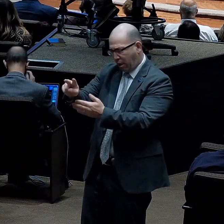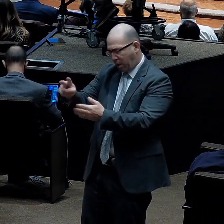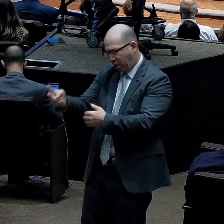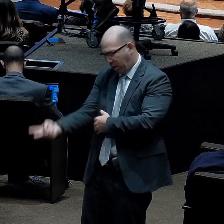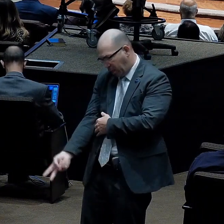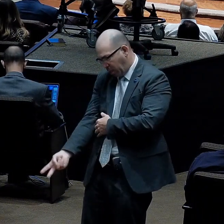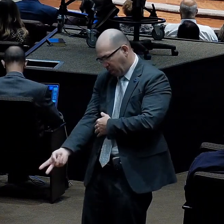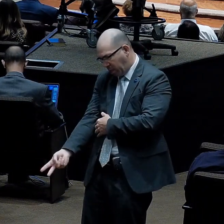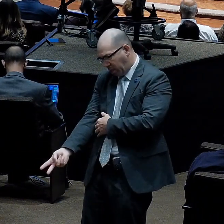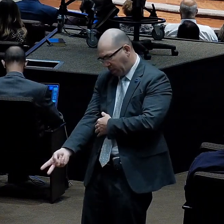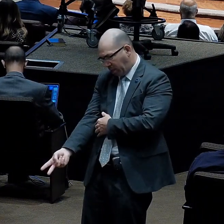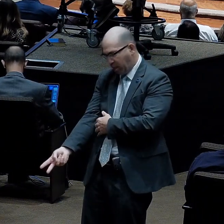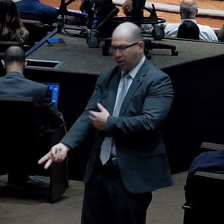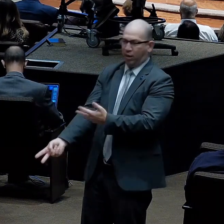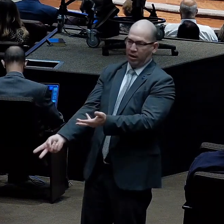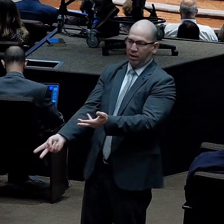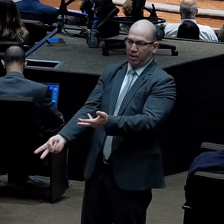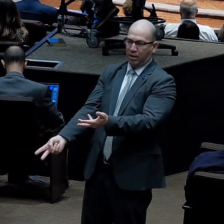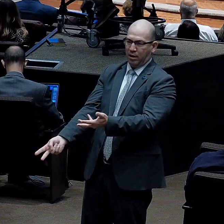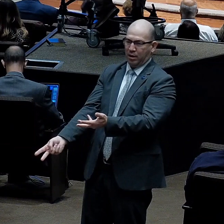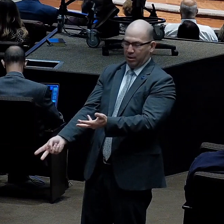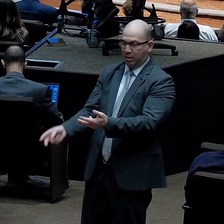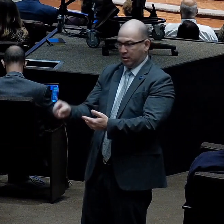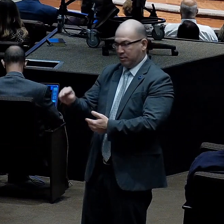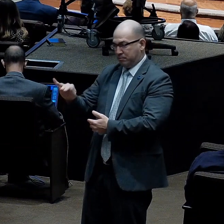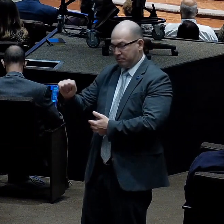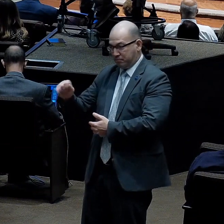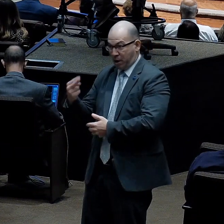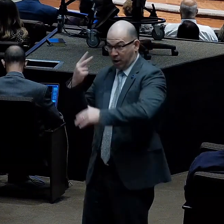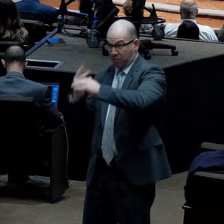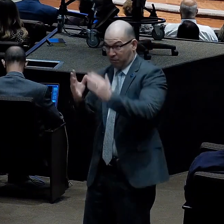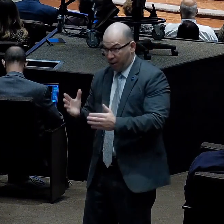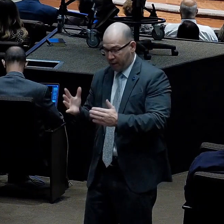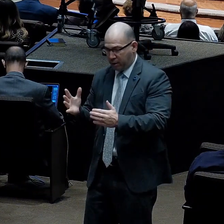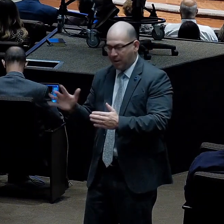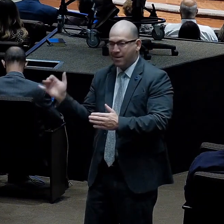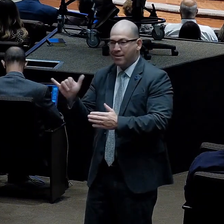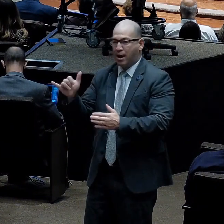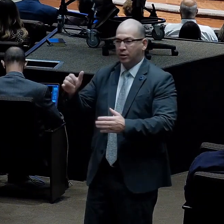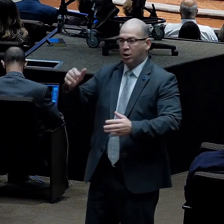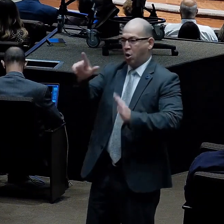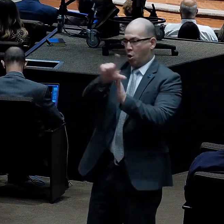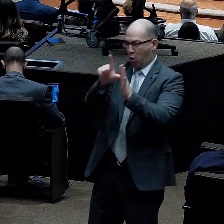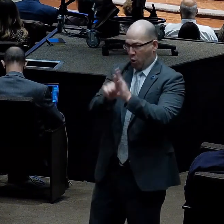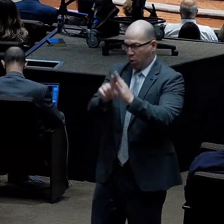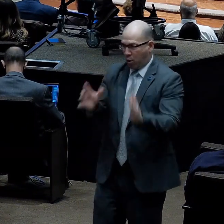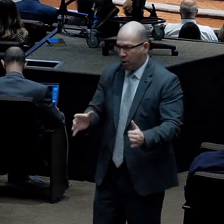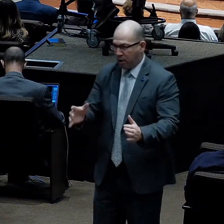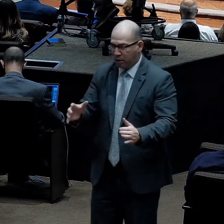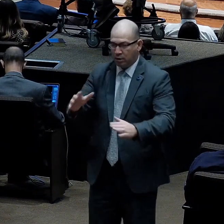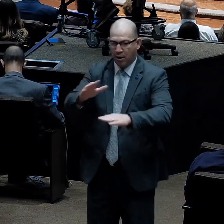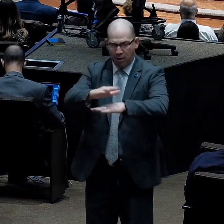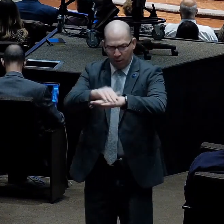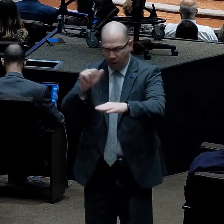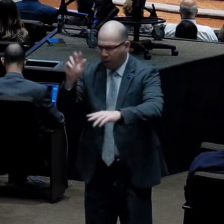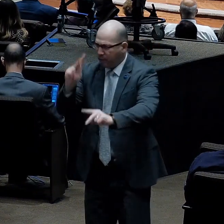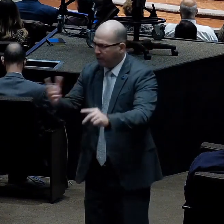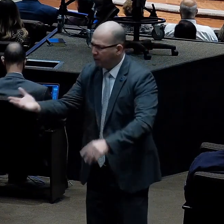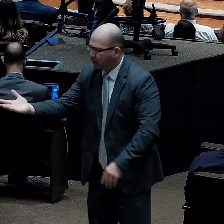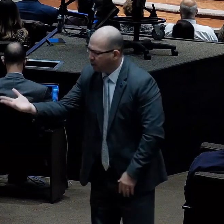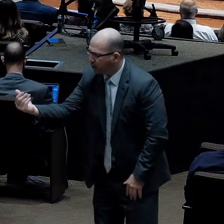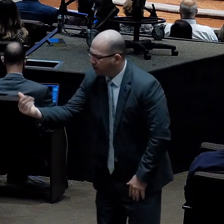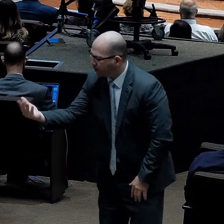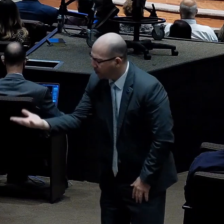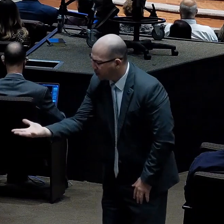Micah, as we read a moment ago, is litigating as in a courtroom, and he's calling God's people back. And